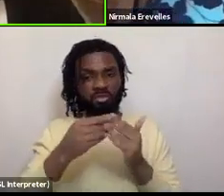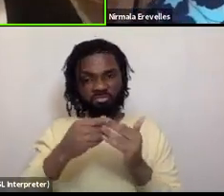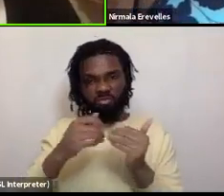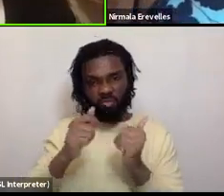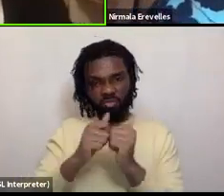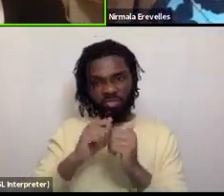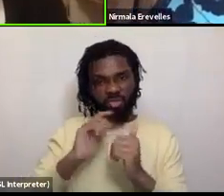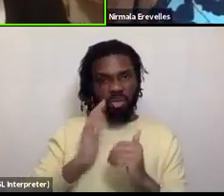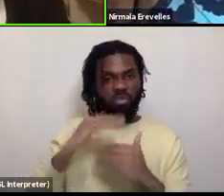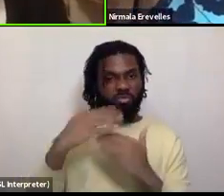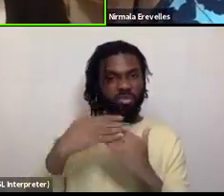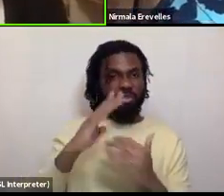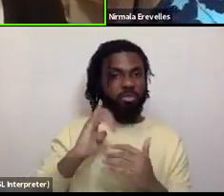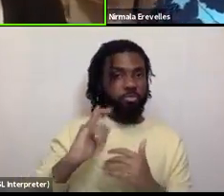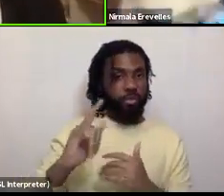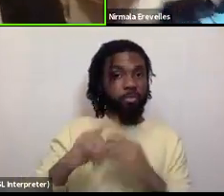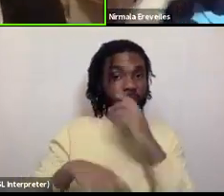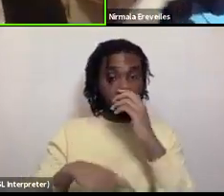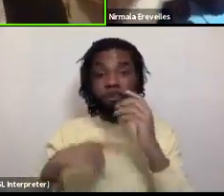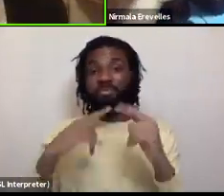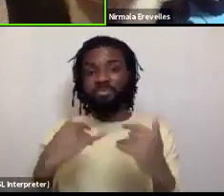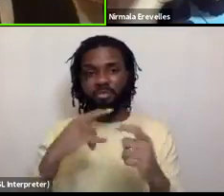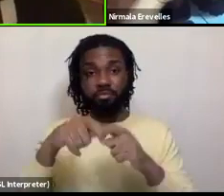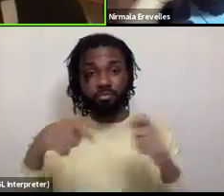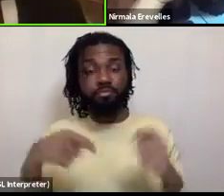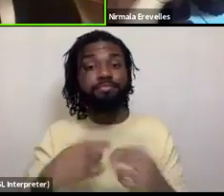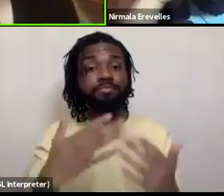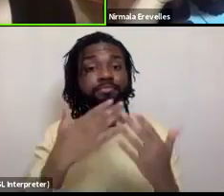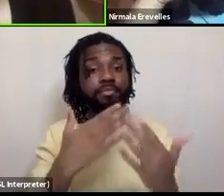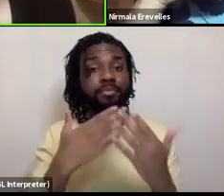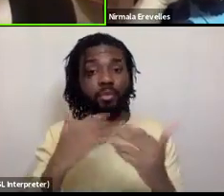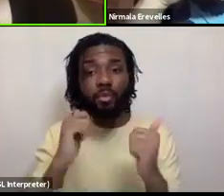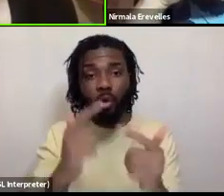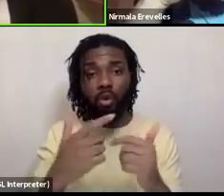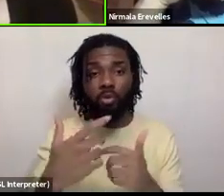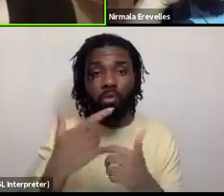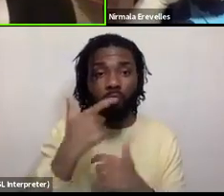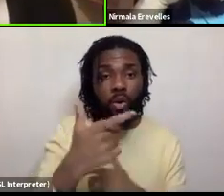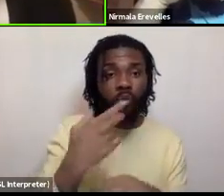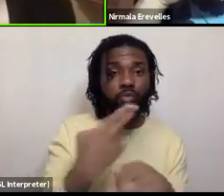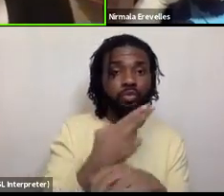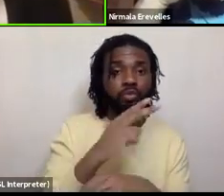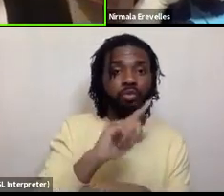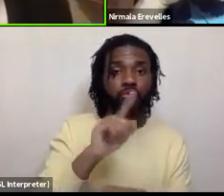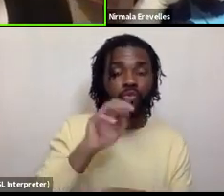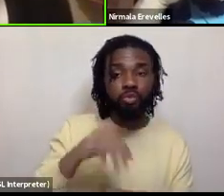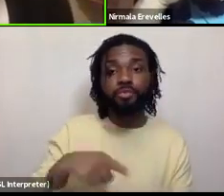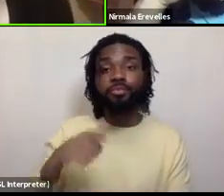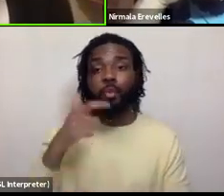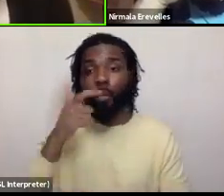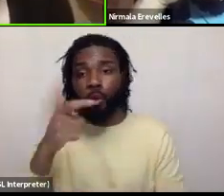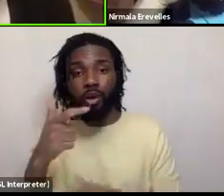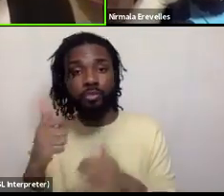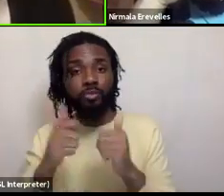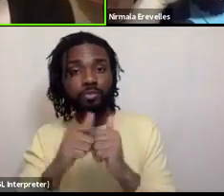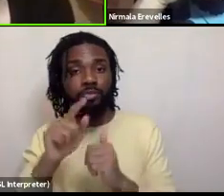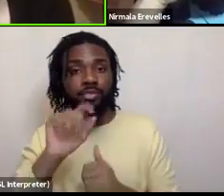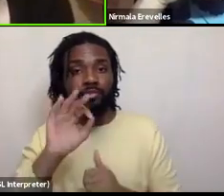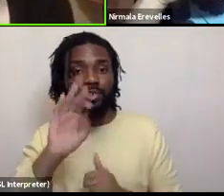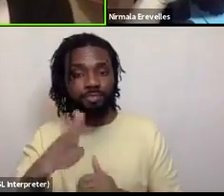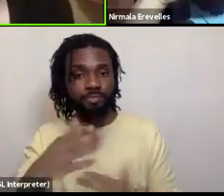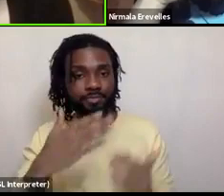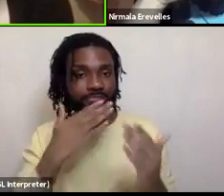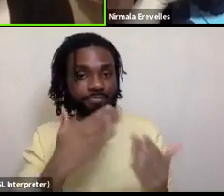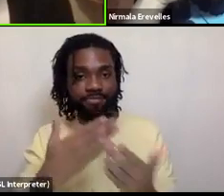guess in closing, I just want to thank everyone who tuned in on Zoom, thank everyone who tuned in on Facebook. And if this